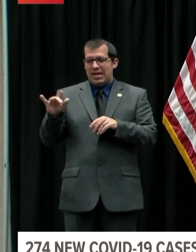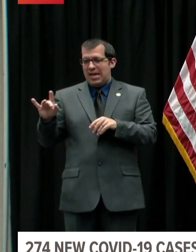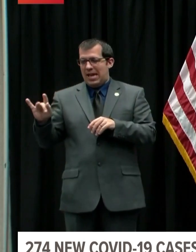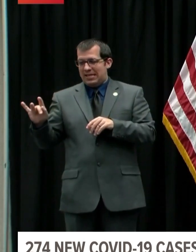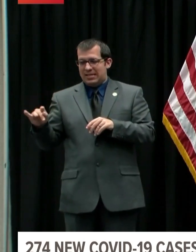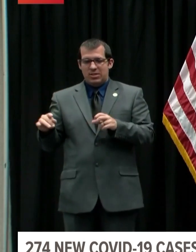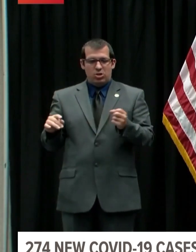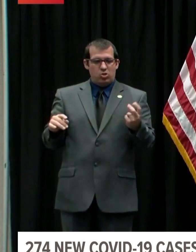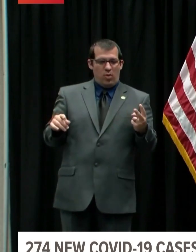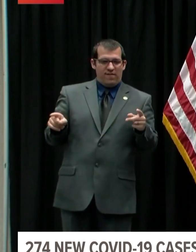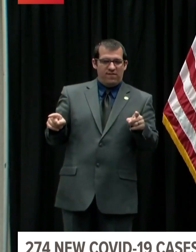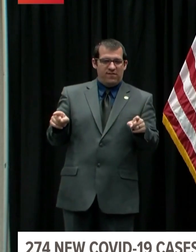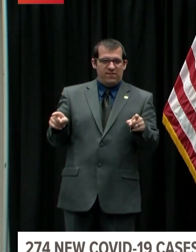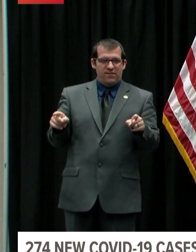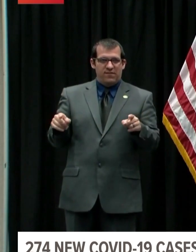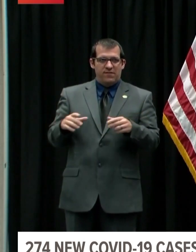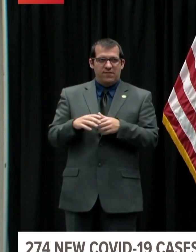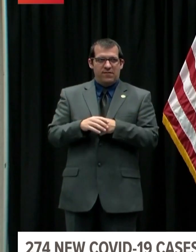12.